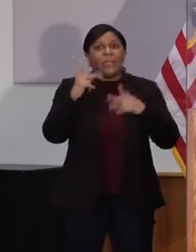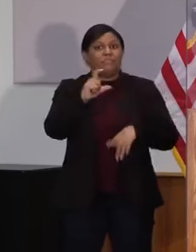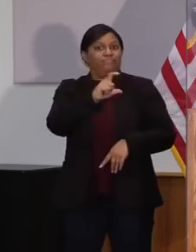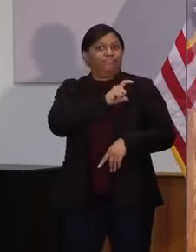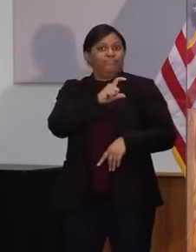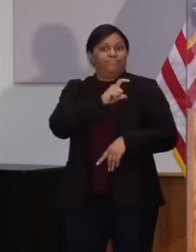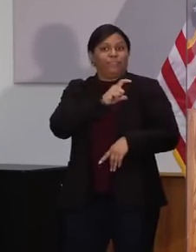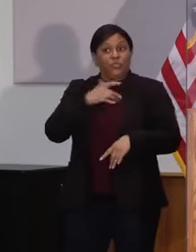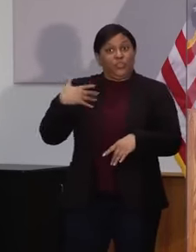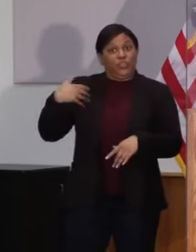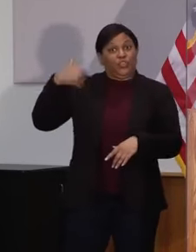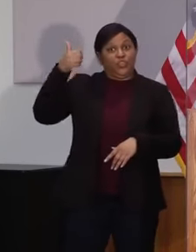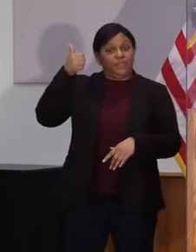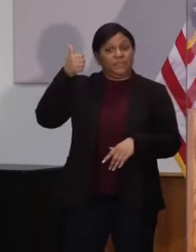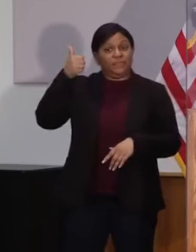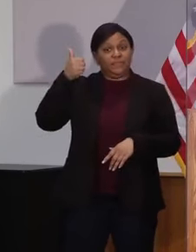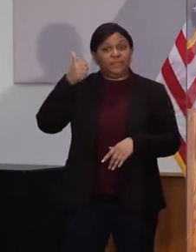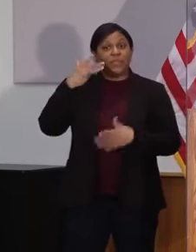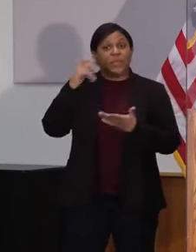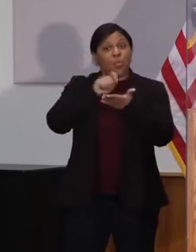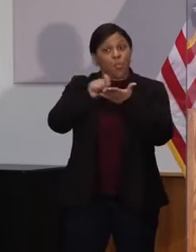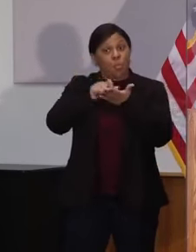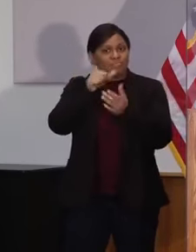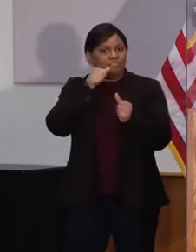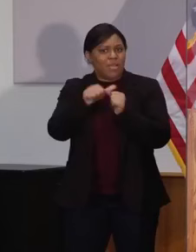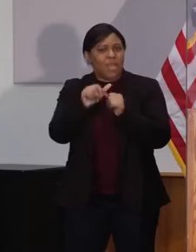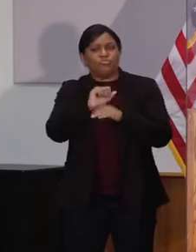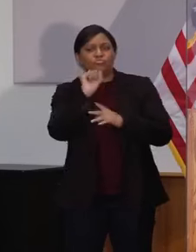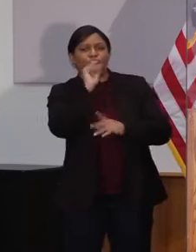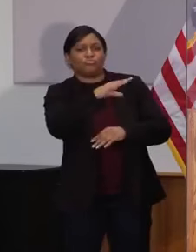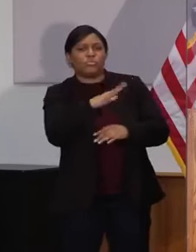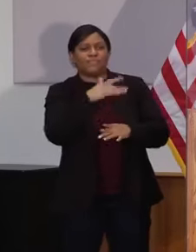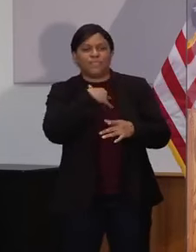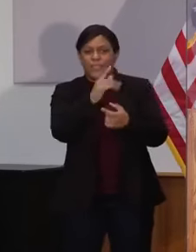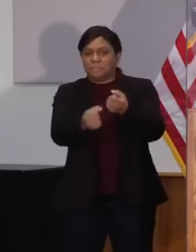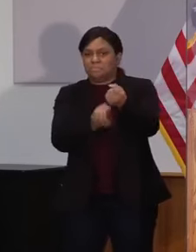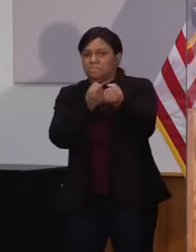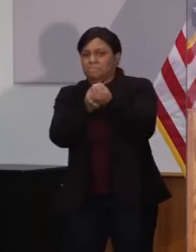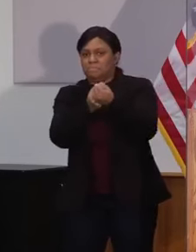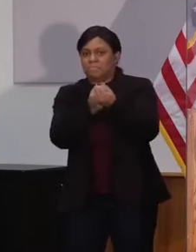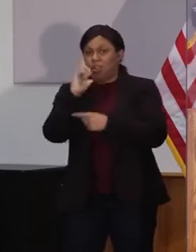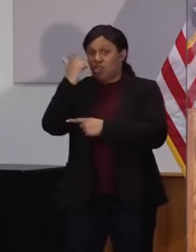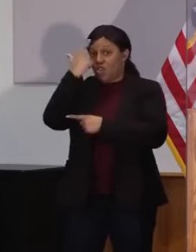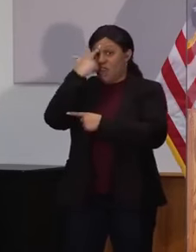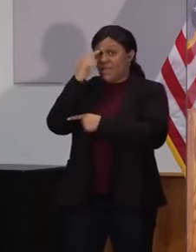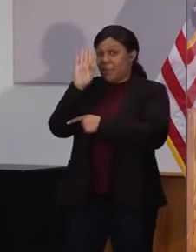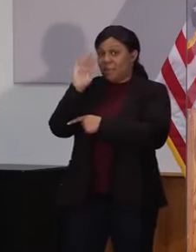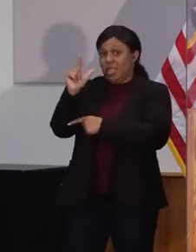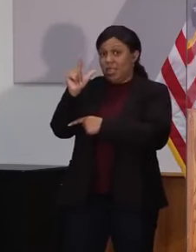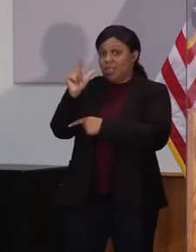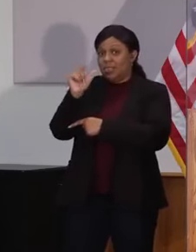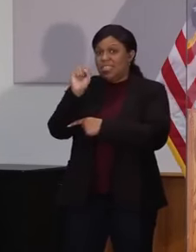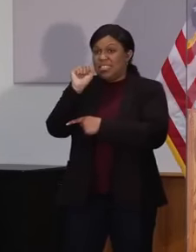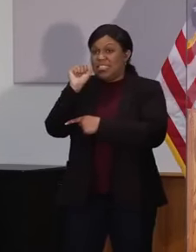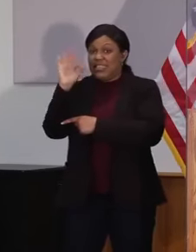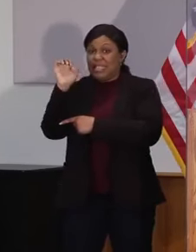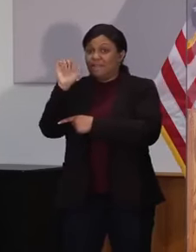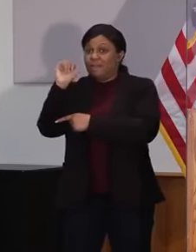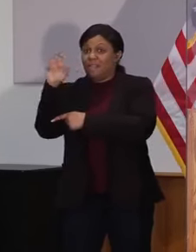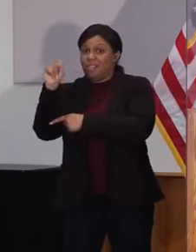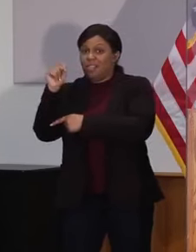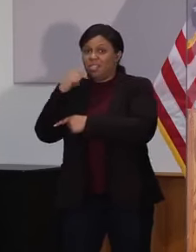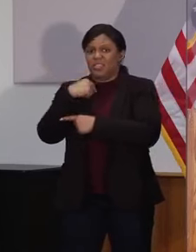and the MPPOA, who wrote their letter that said they are in support of the governor's bill. They believe that the governor's bill is a